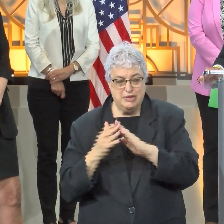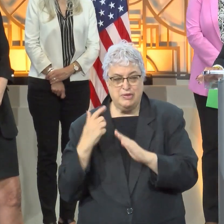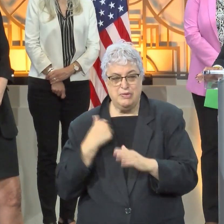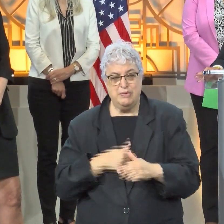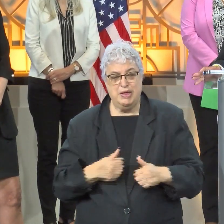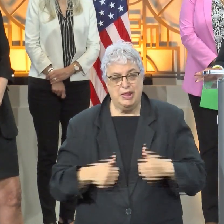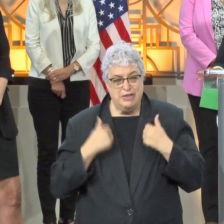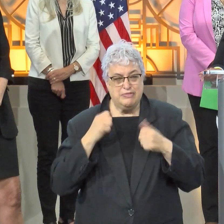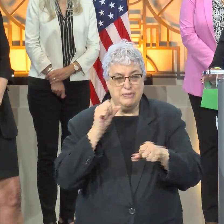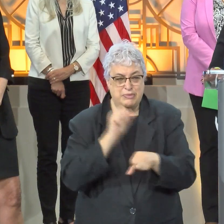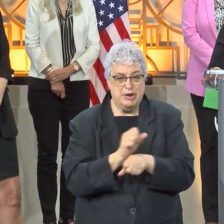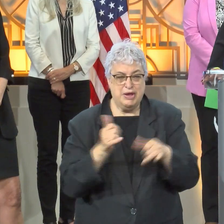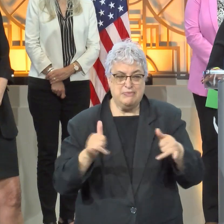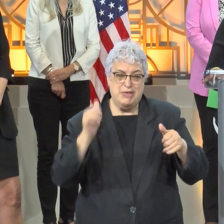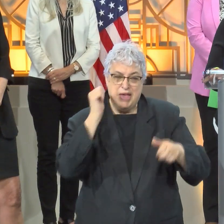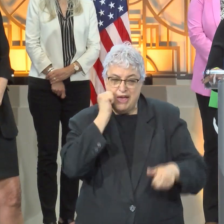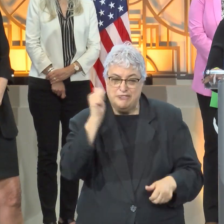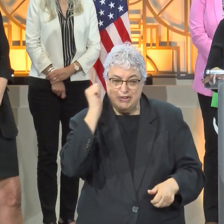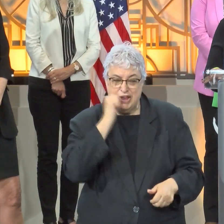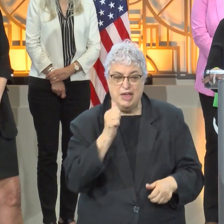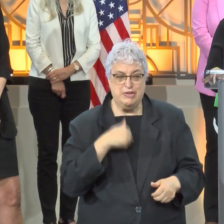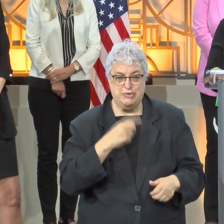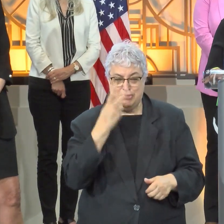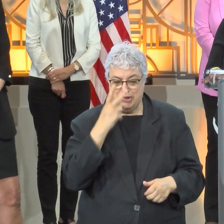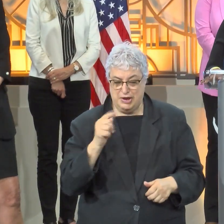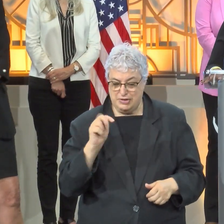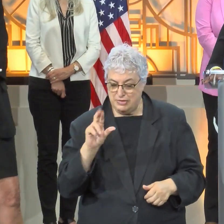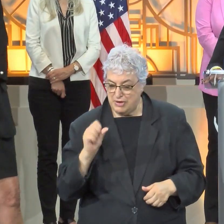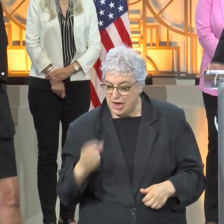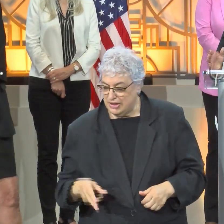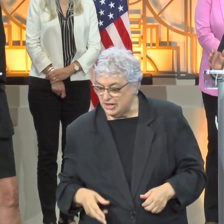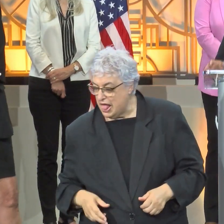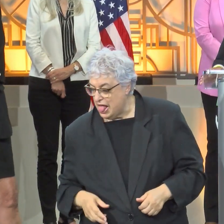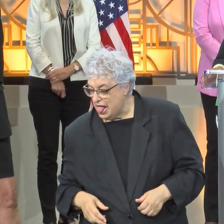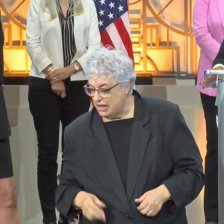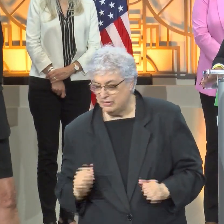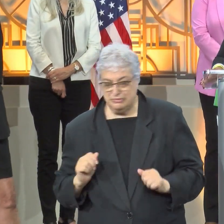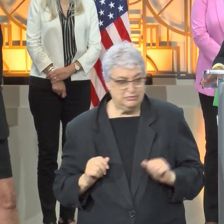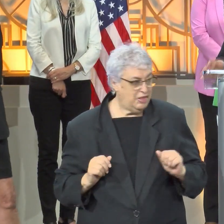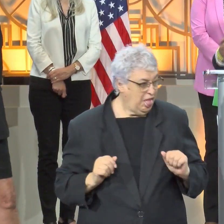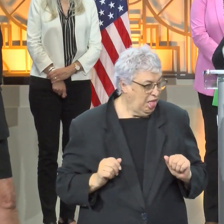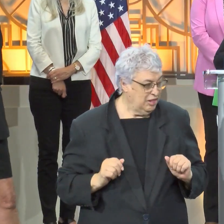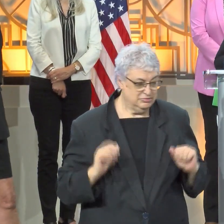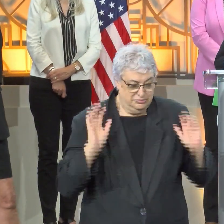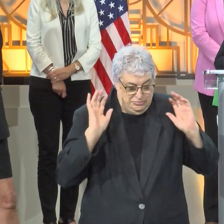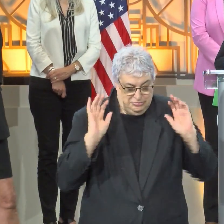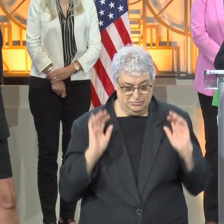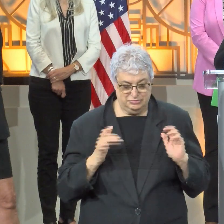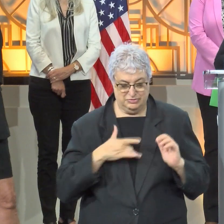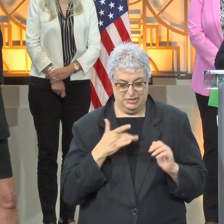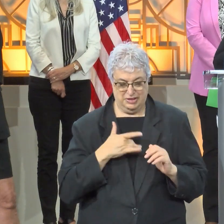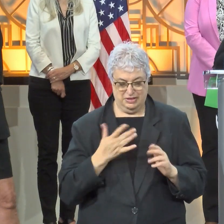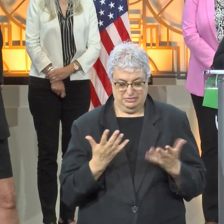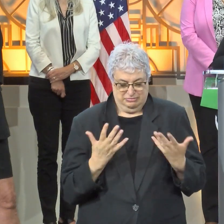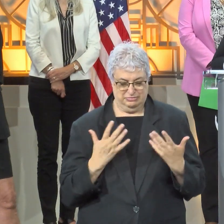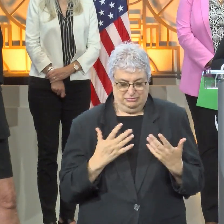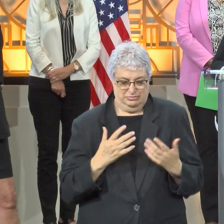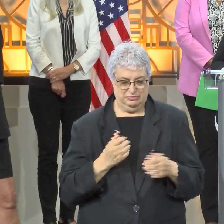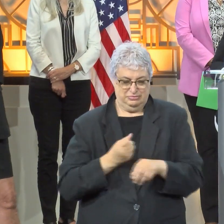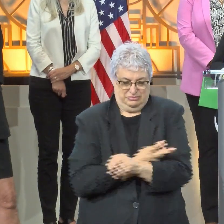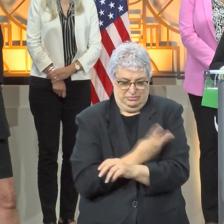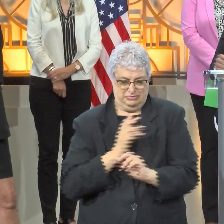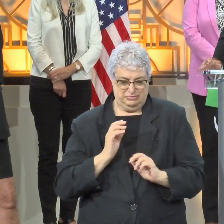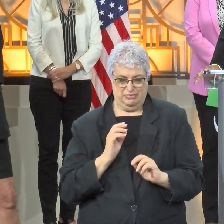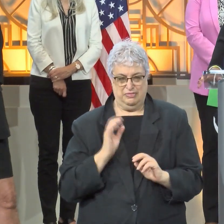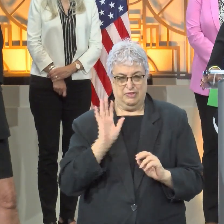we live, work, and play every day. And every time you see trash in your street, it's an indictment not only on your feelings, but also on the neighborhood you